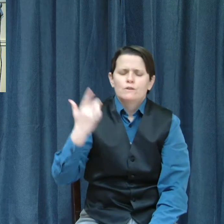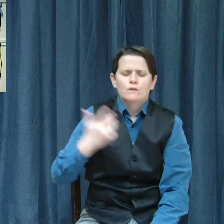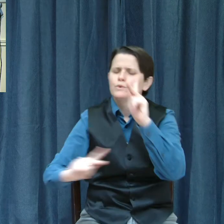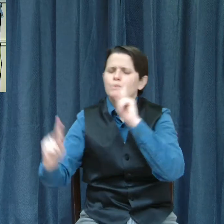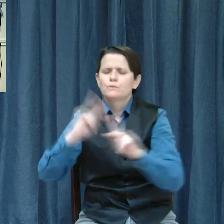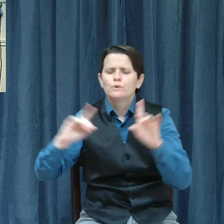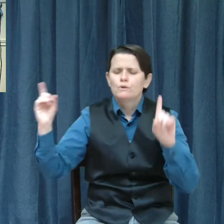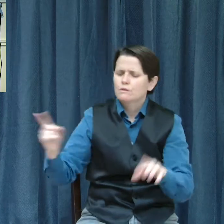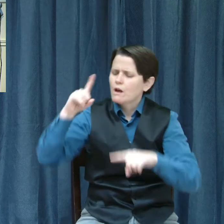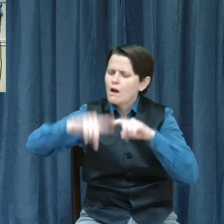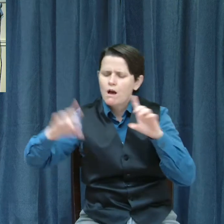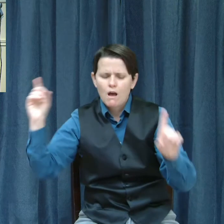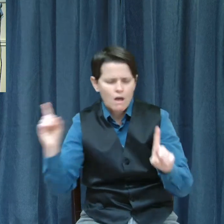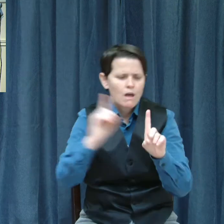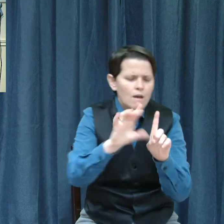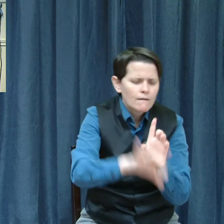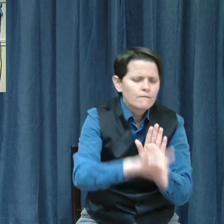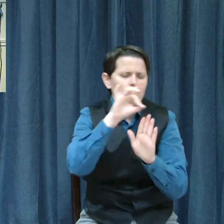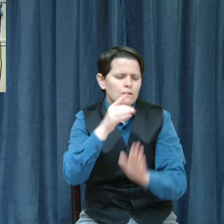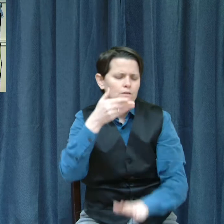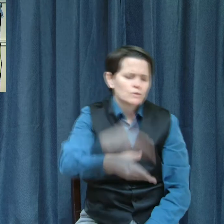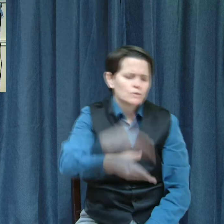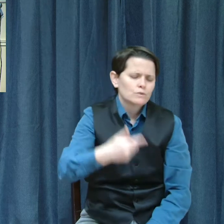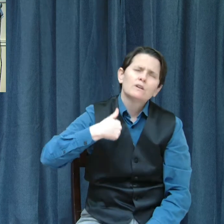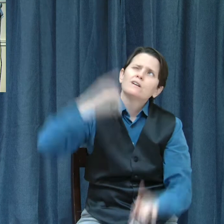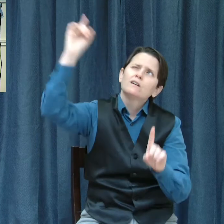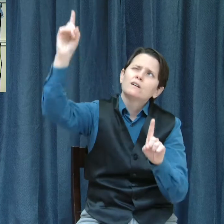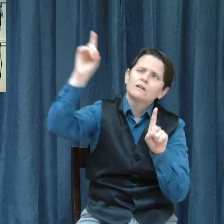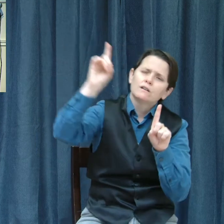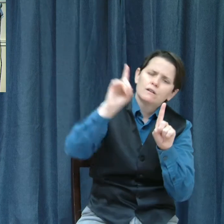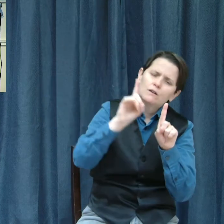will remind you that you're not